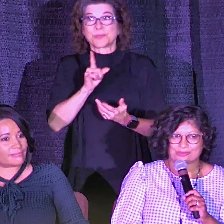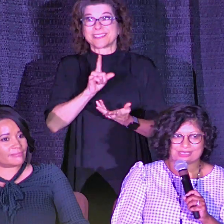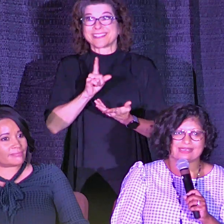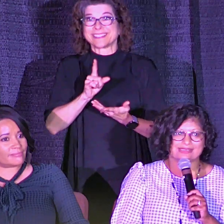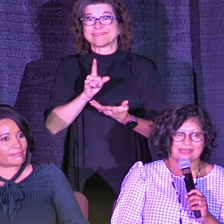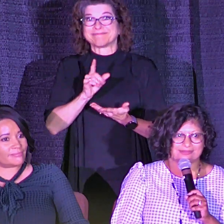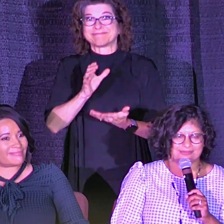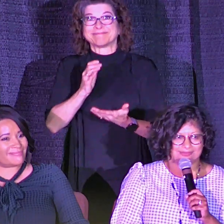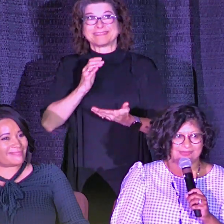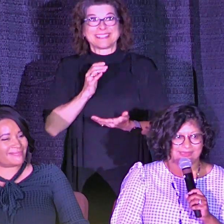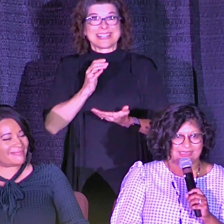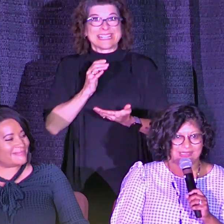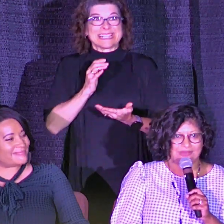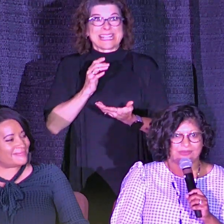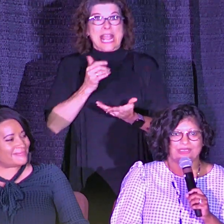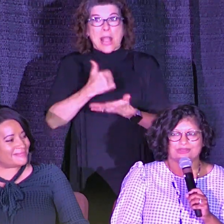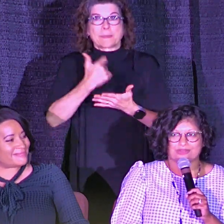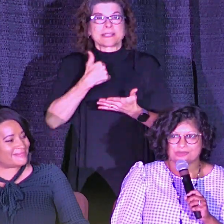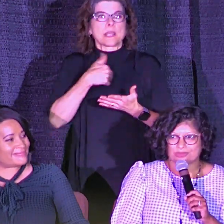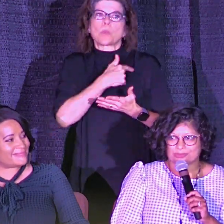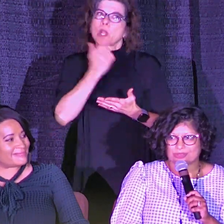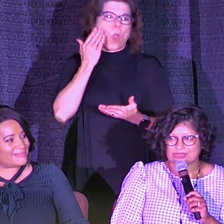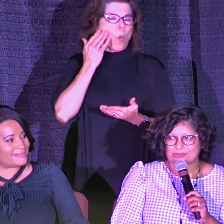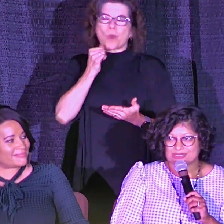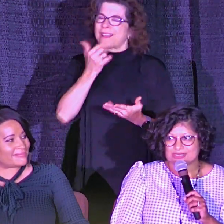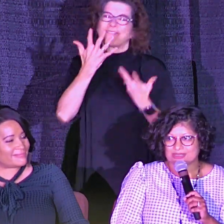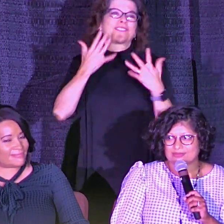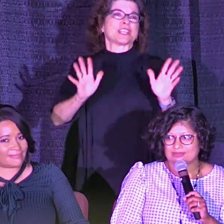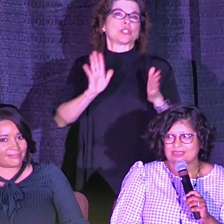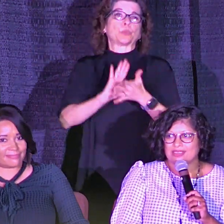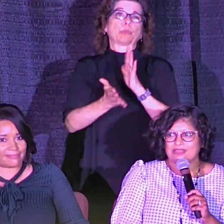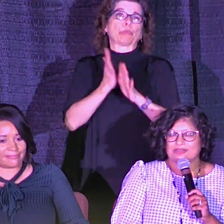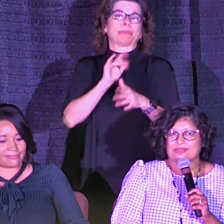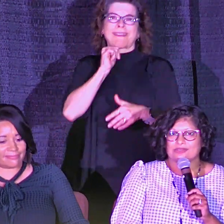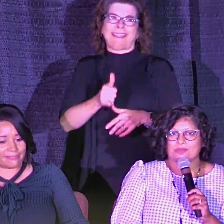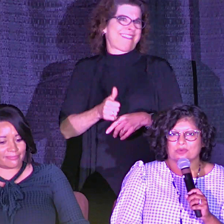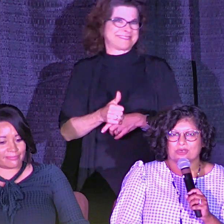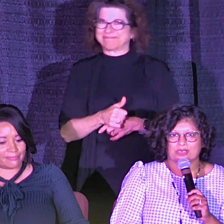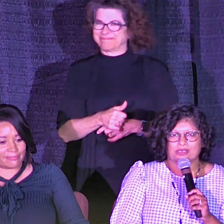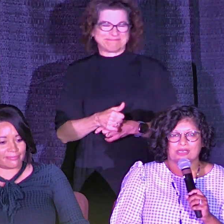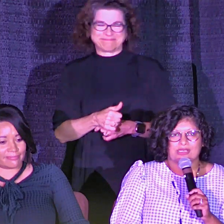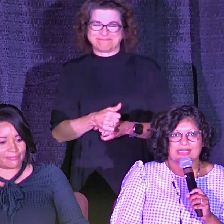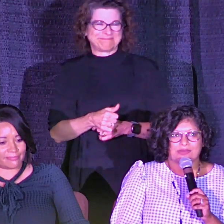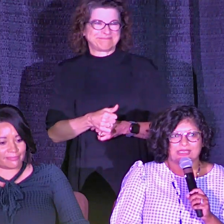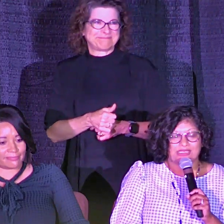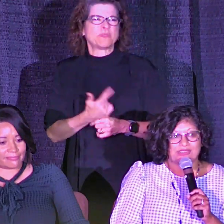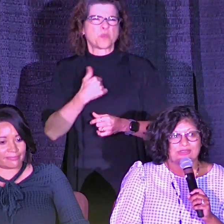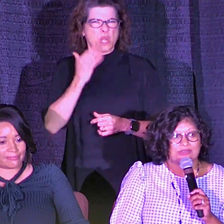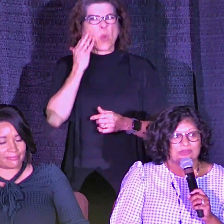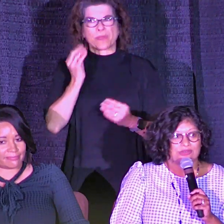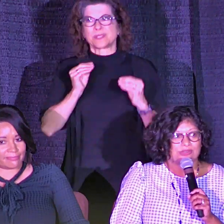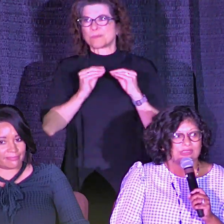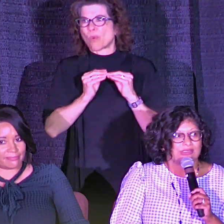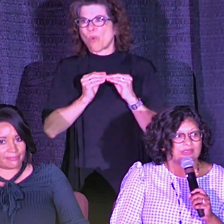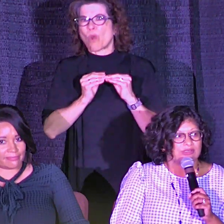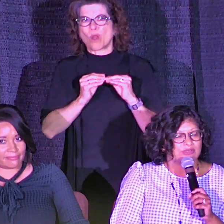we know we're not done. We know there's more work to be done. There's more that we need to do in terms